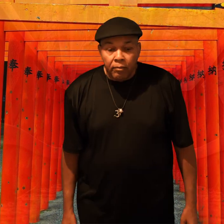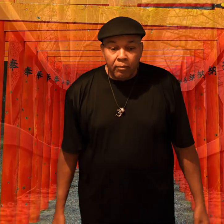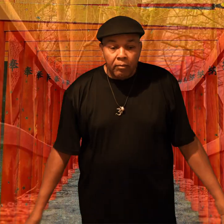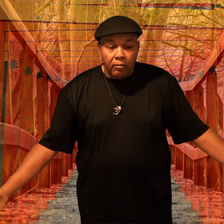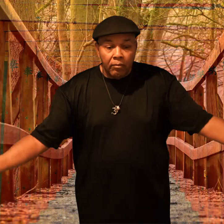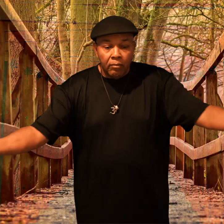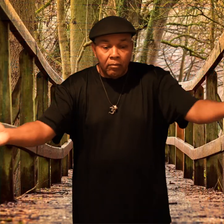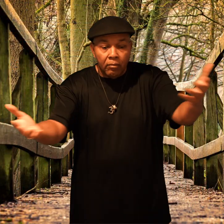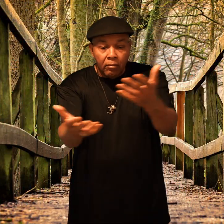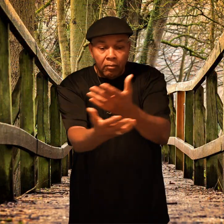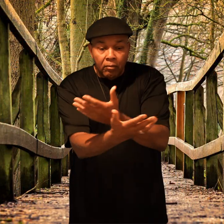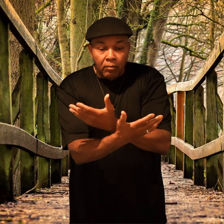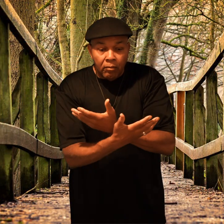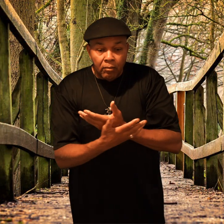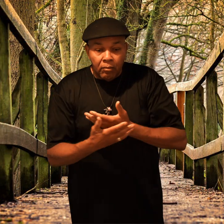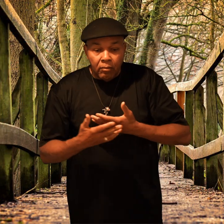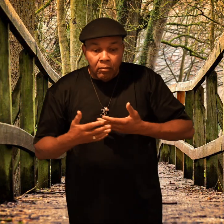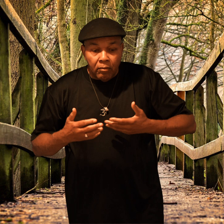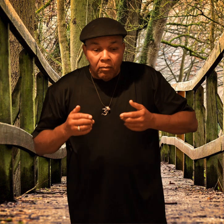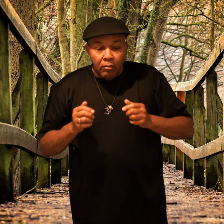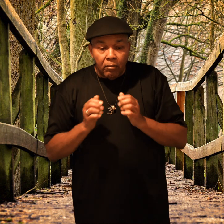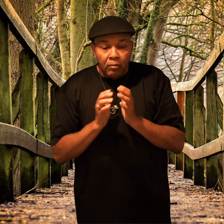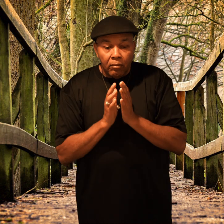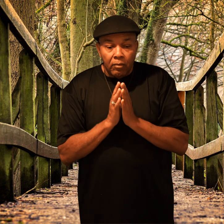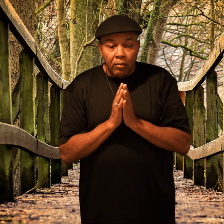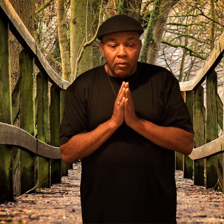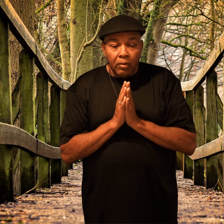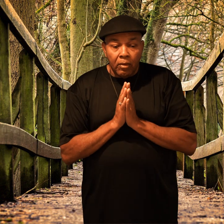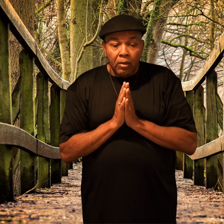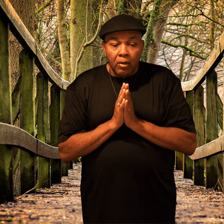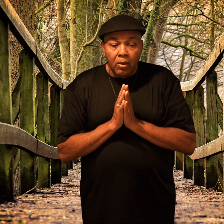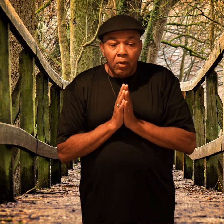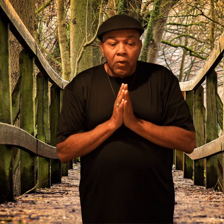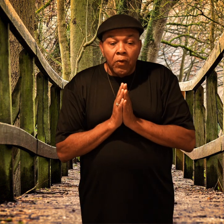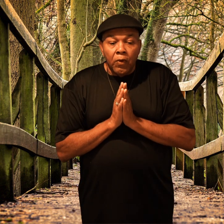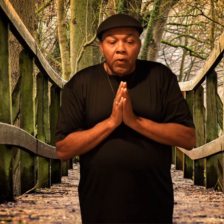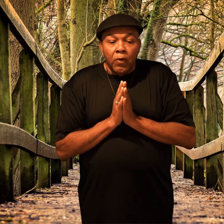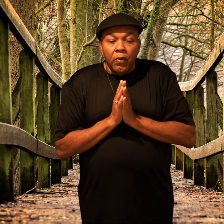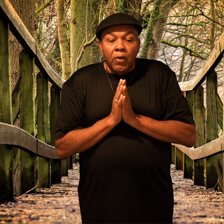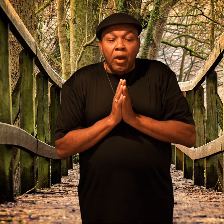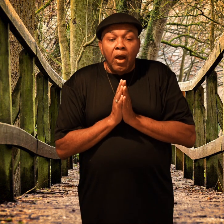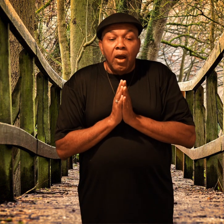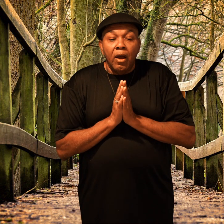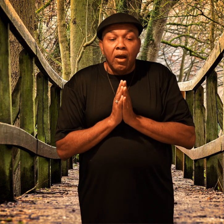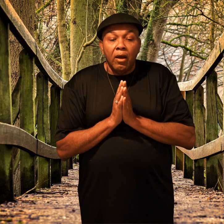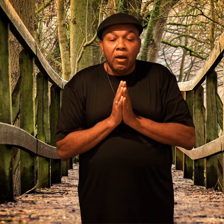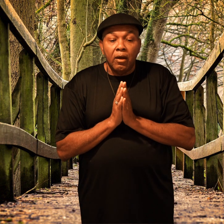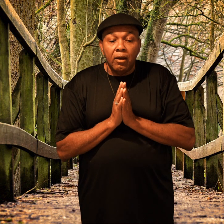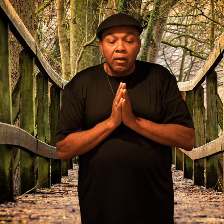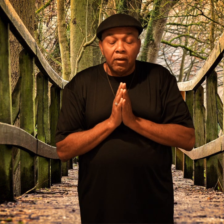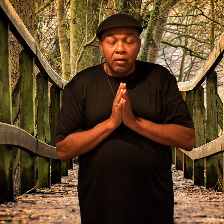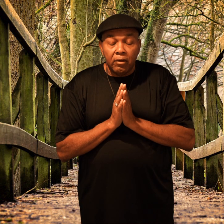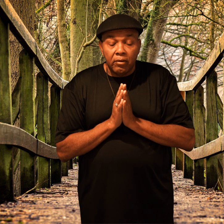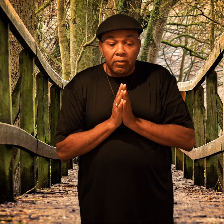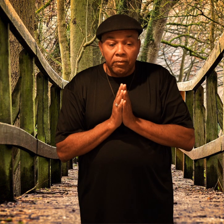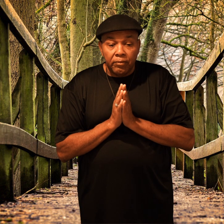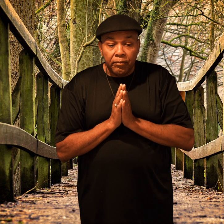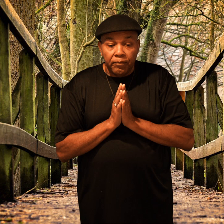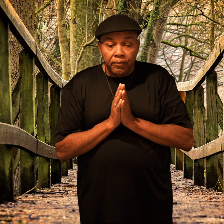Coming deep into your core. Take a deep breath in, pulling deep on the inhale, and relaxing and letting go on